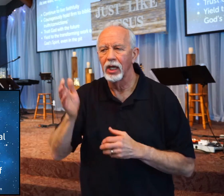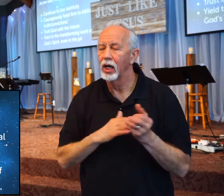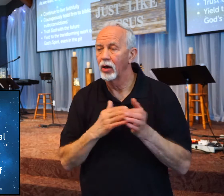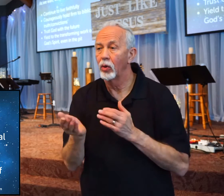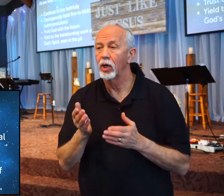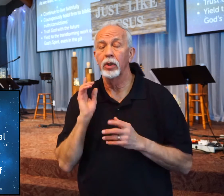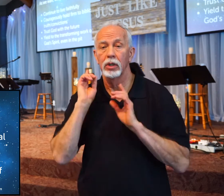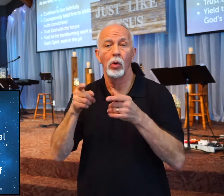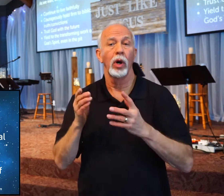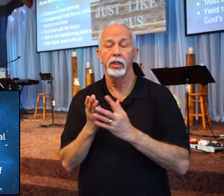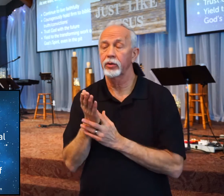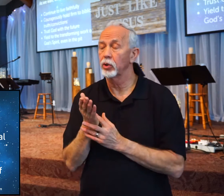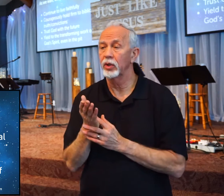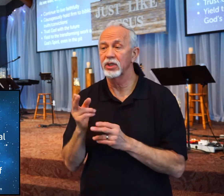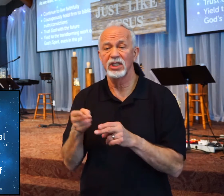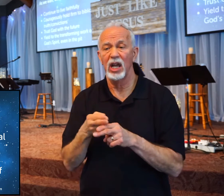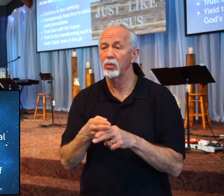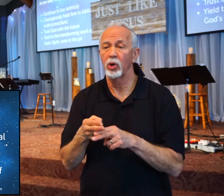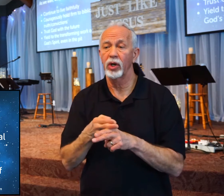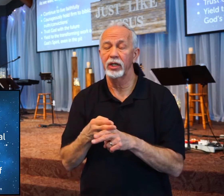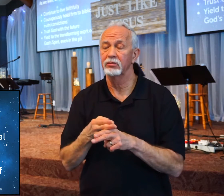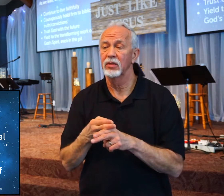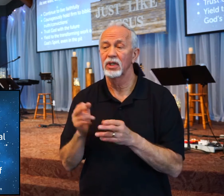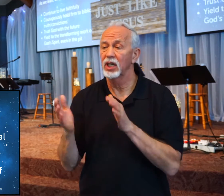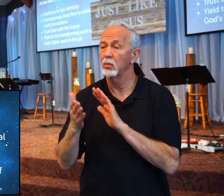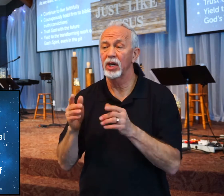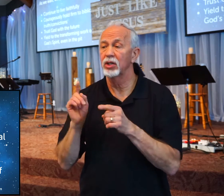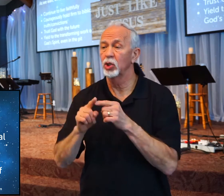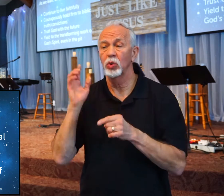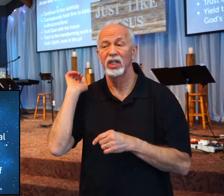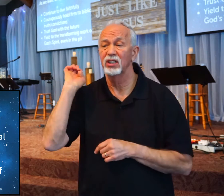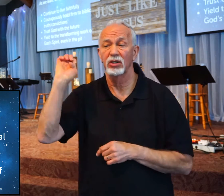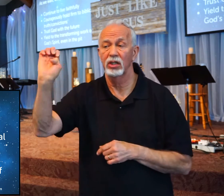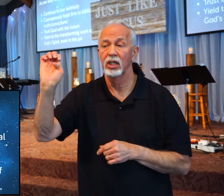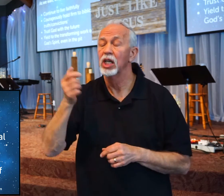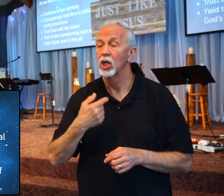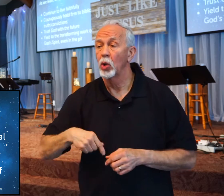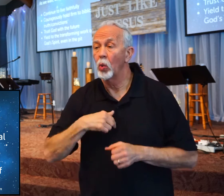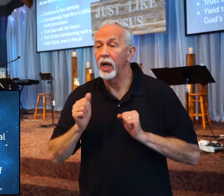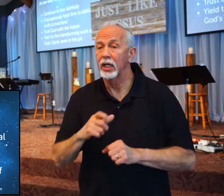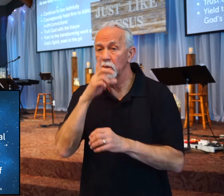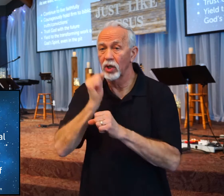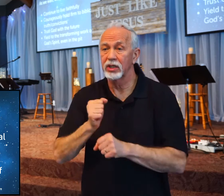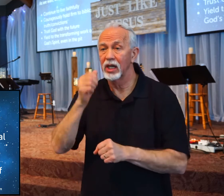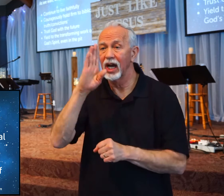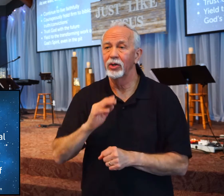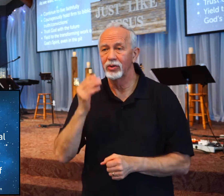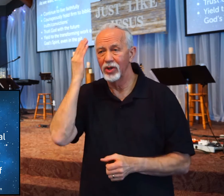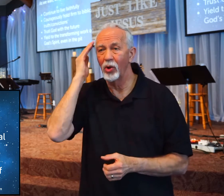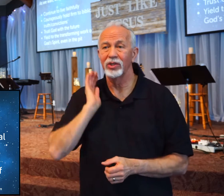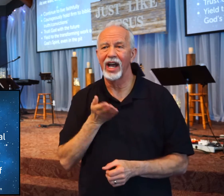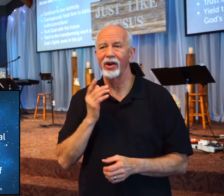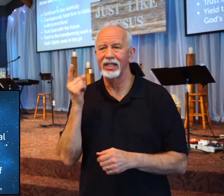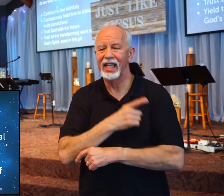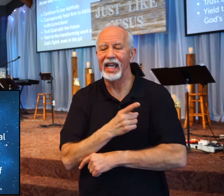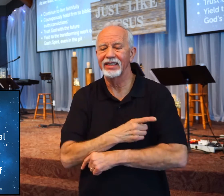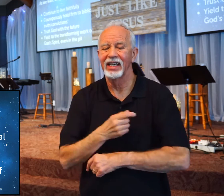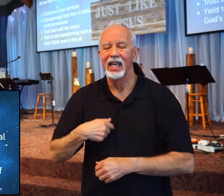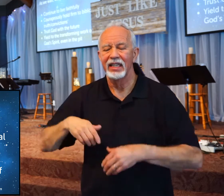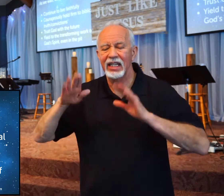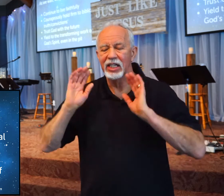going through is temporary in light of eternity, and we can trust God who numbers our days. And then, yield to